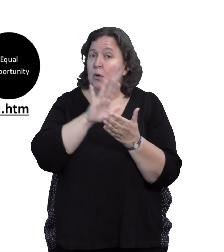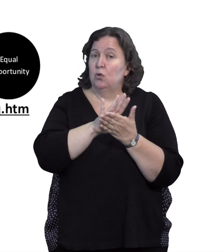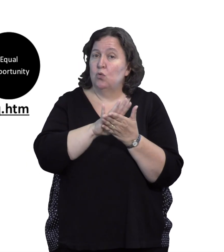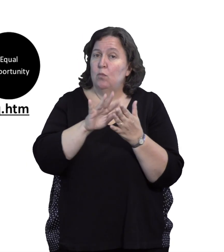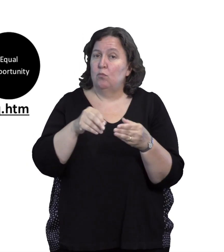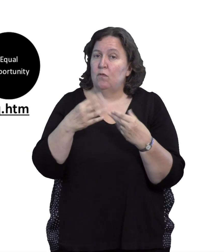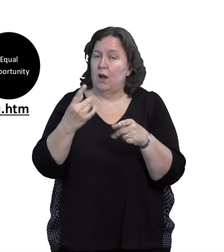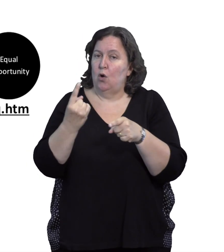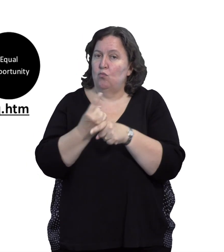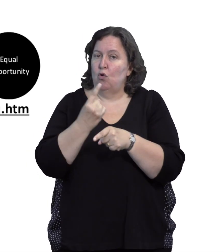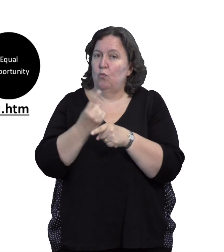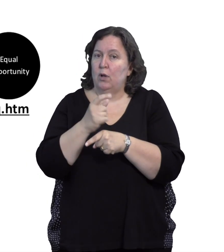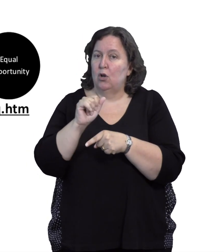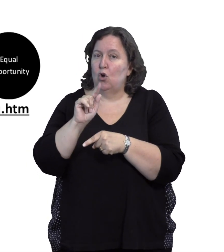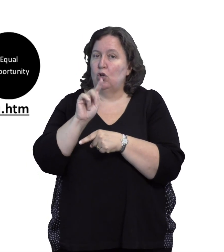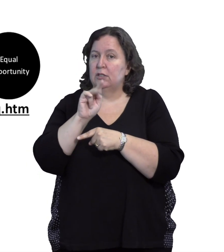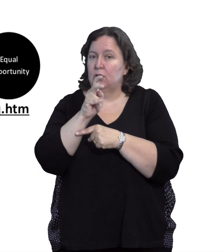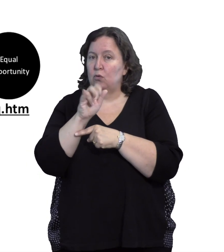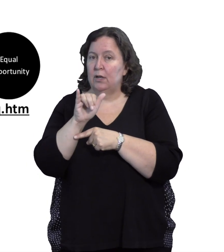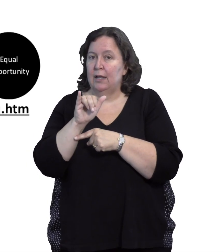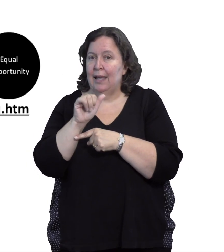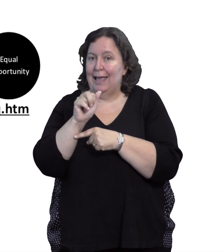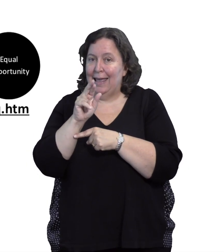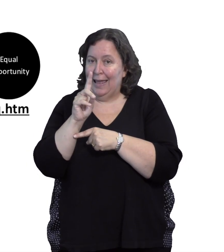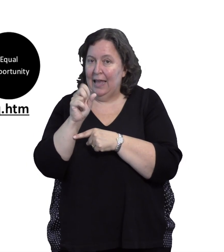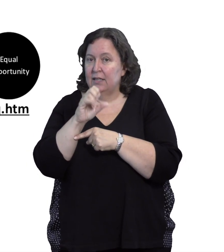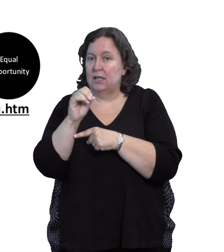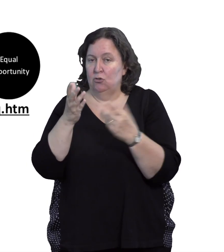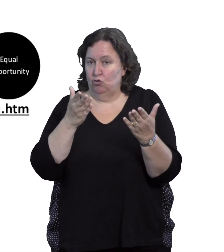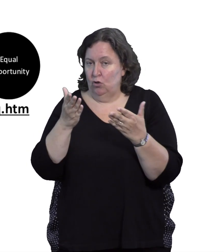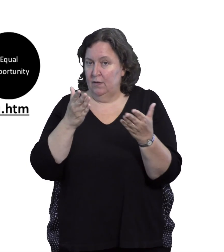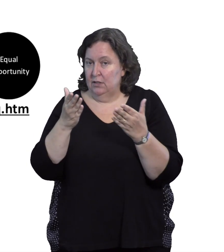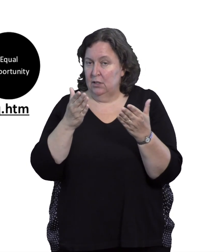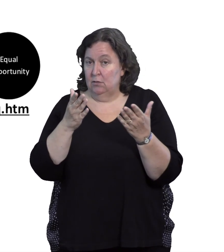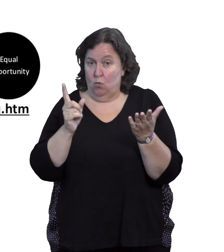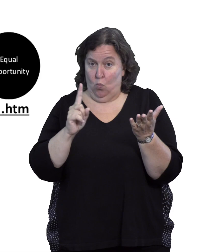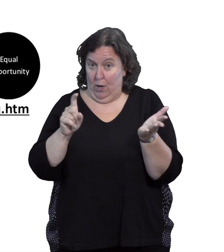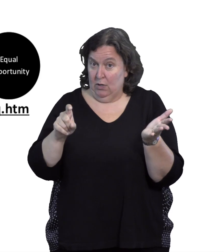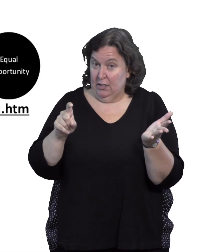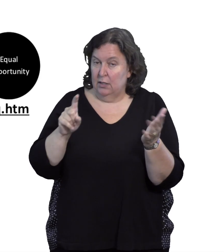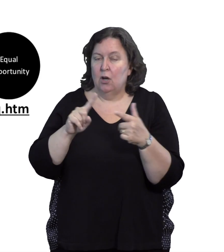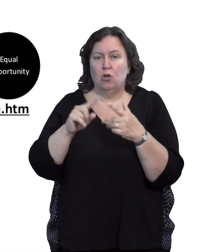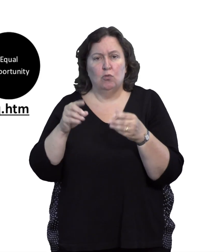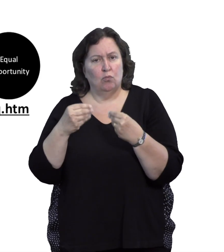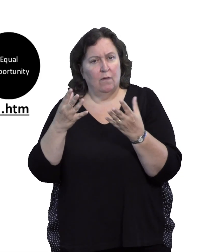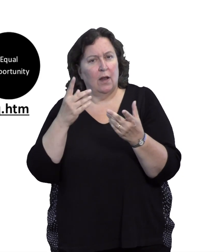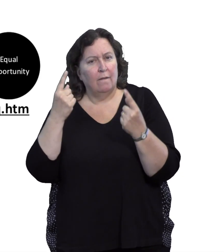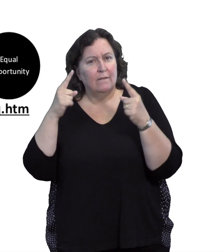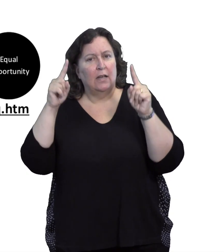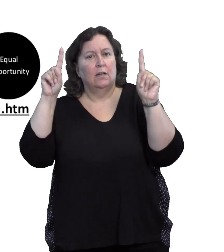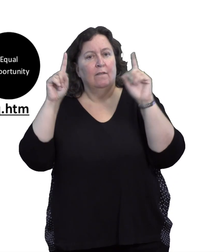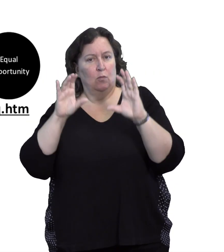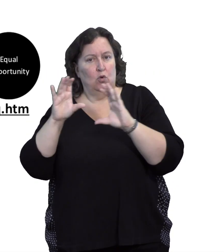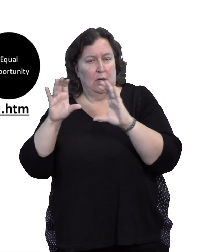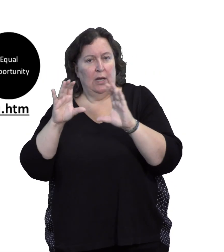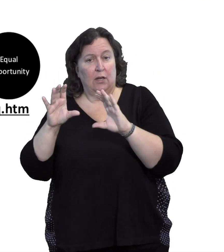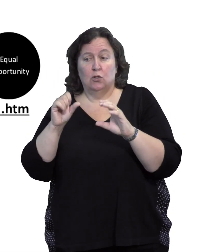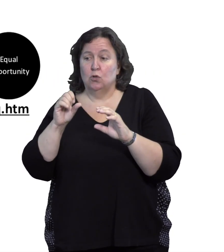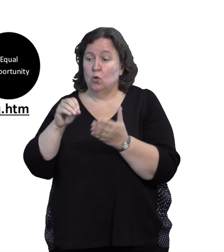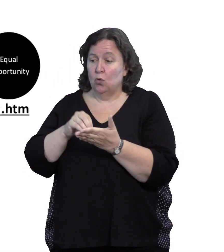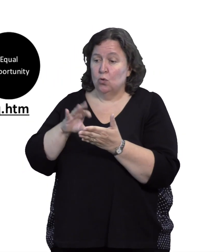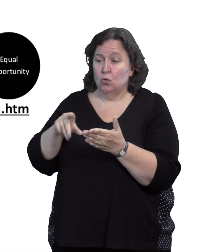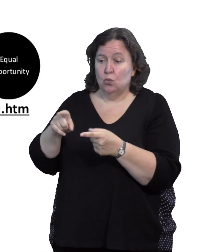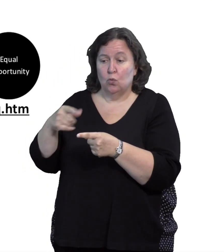appropriate auxiliary aids and services where necessary to provide effective communication so that students with